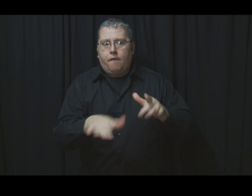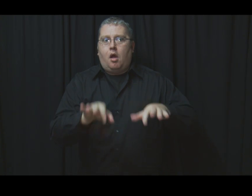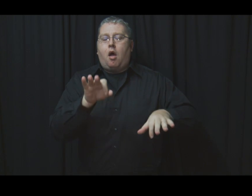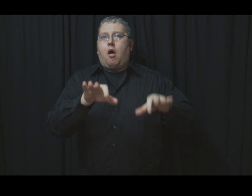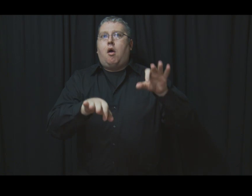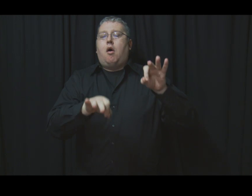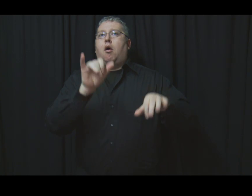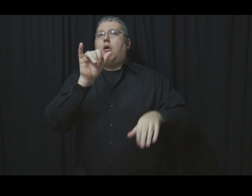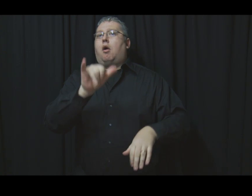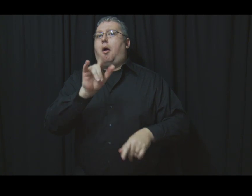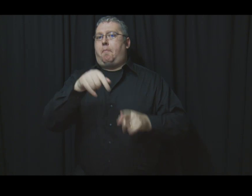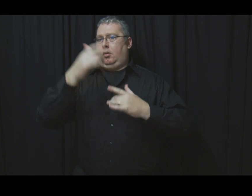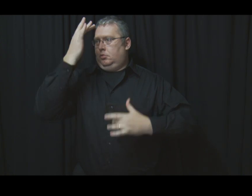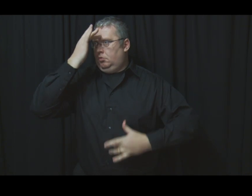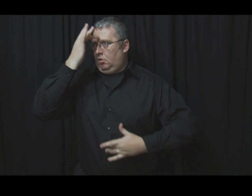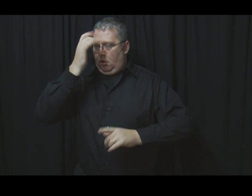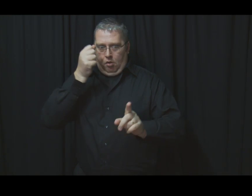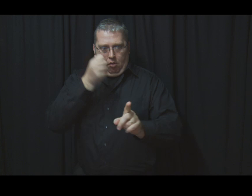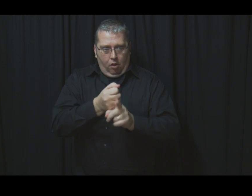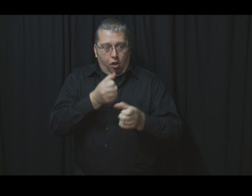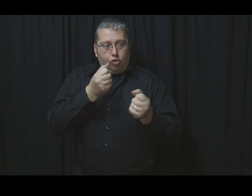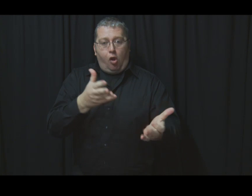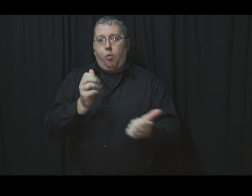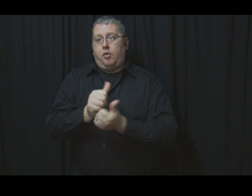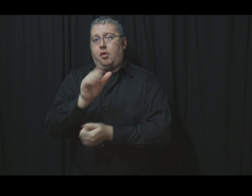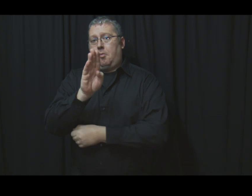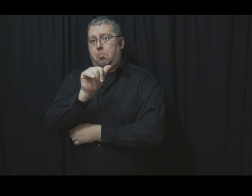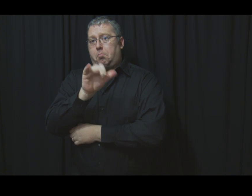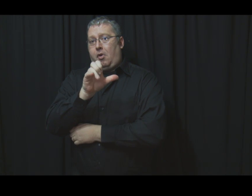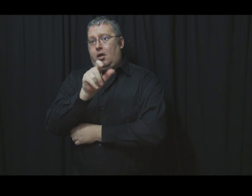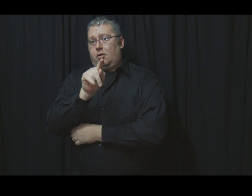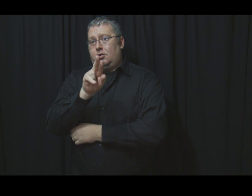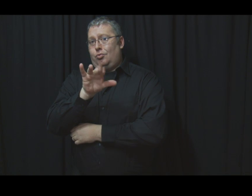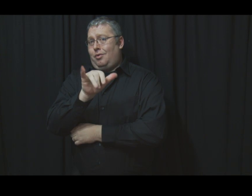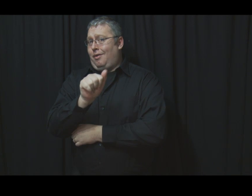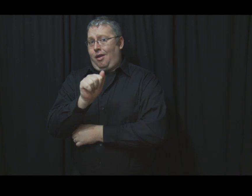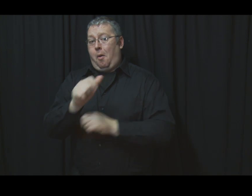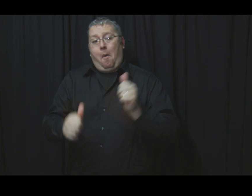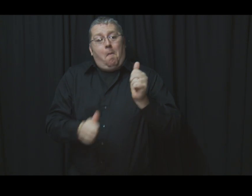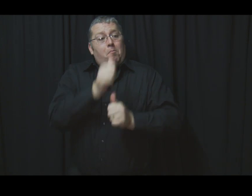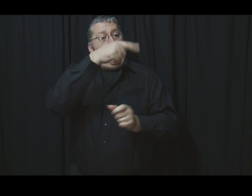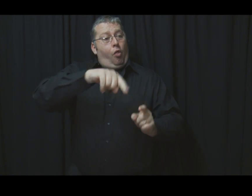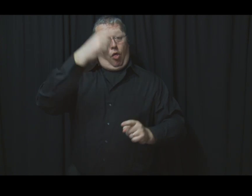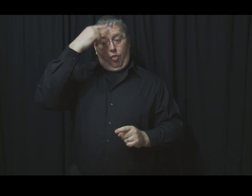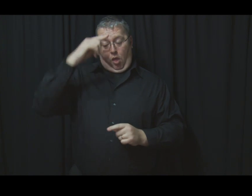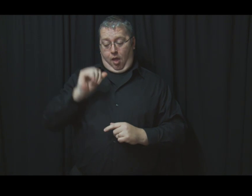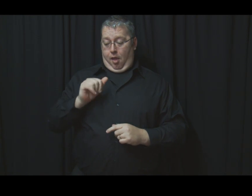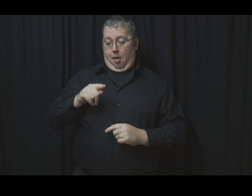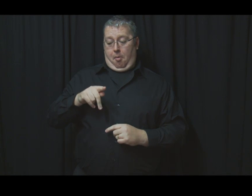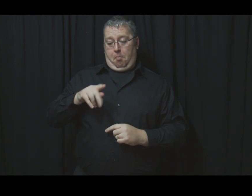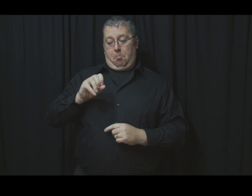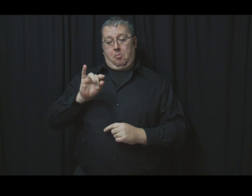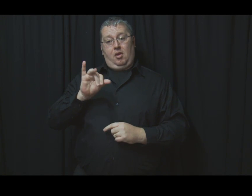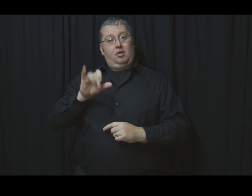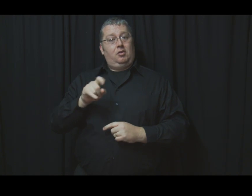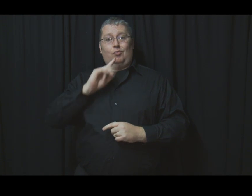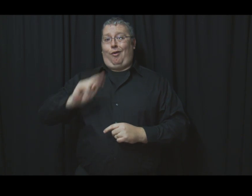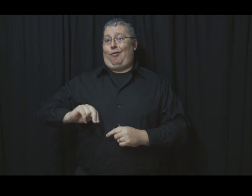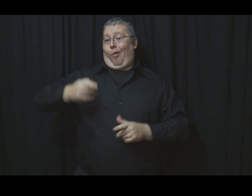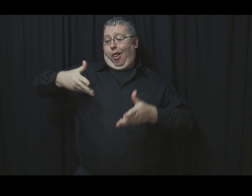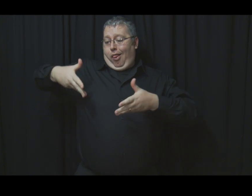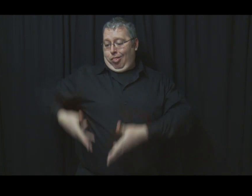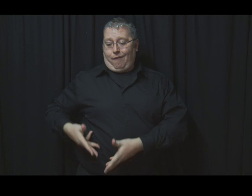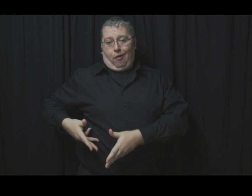about diseases caused by bacteria and so on. The majority once thought the appendix was a leftover organ